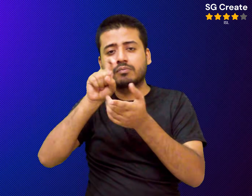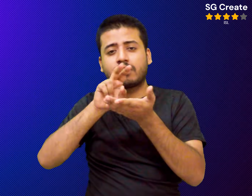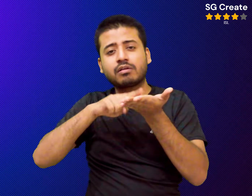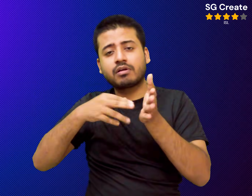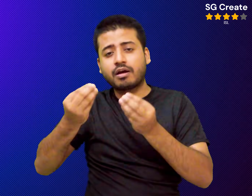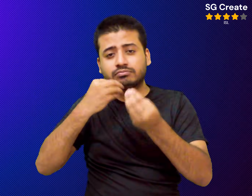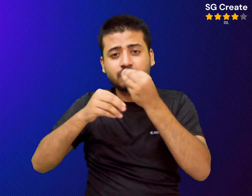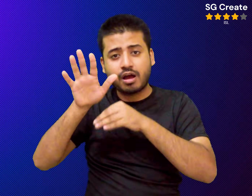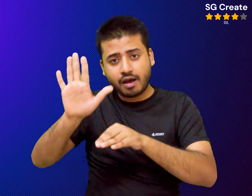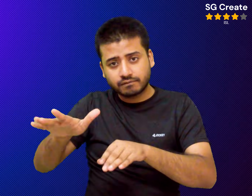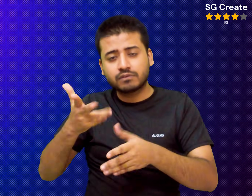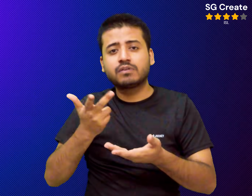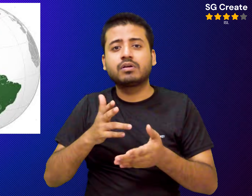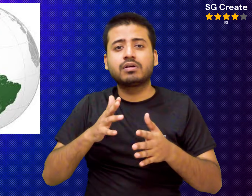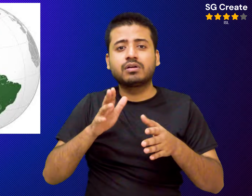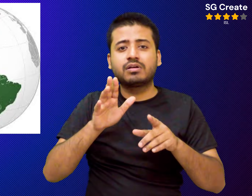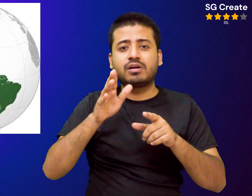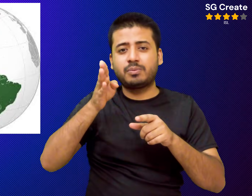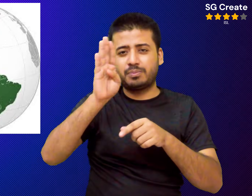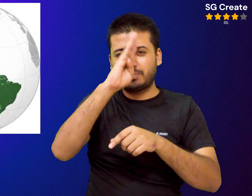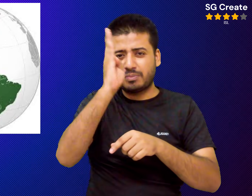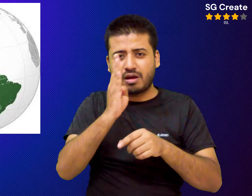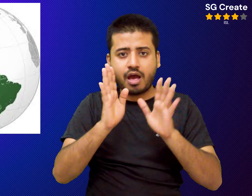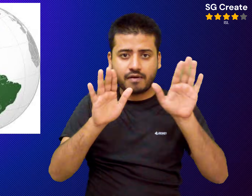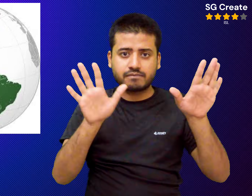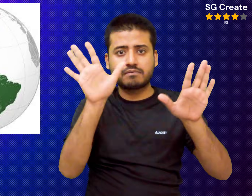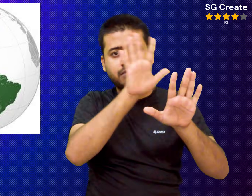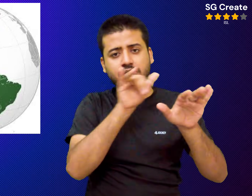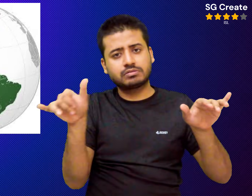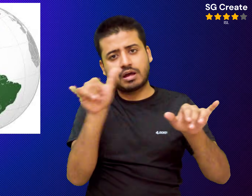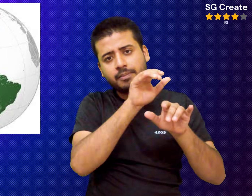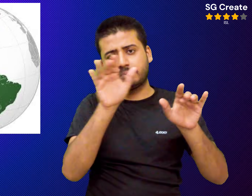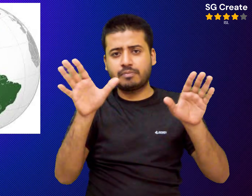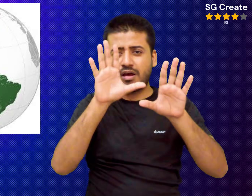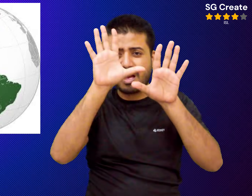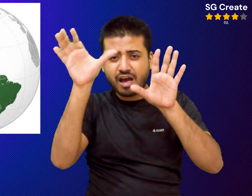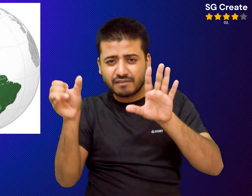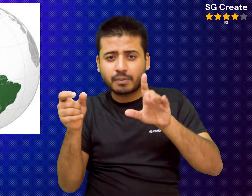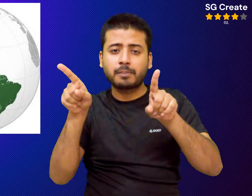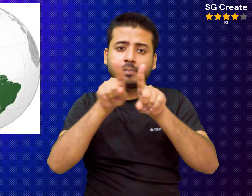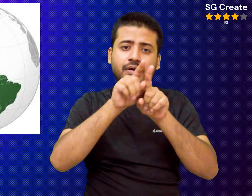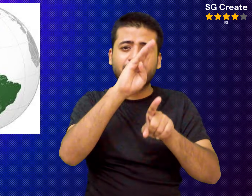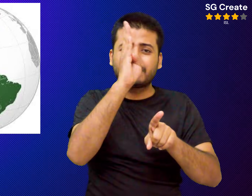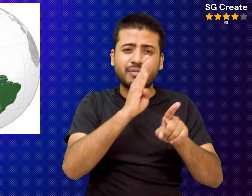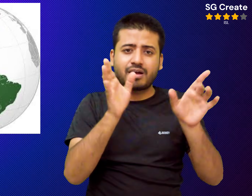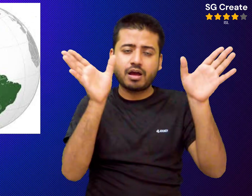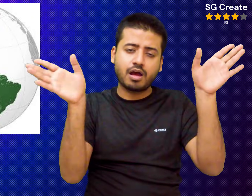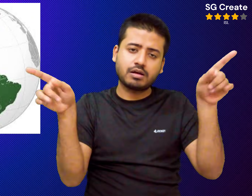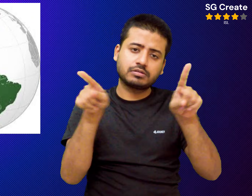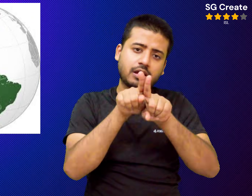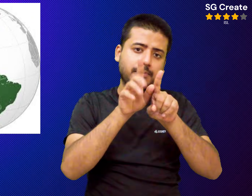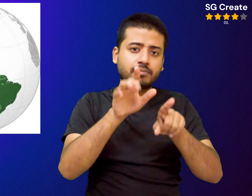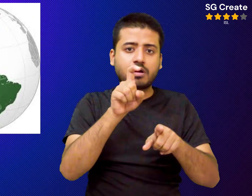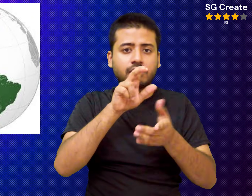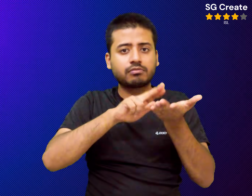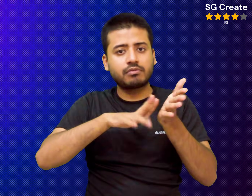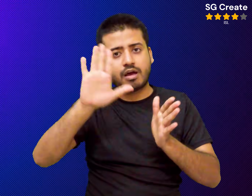to control pest populations and cycle nutrients. In essence, honeypot ants offer a unique example of adaptation